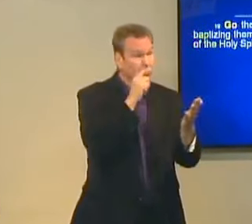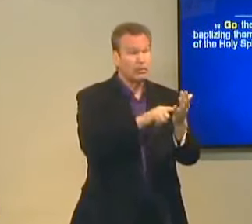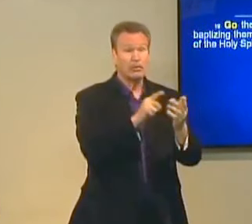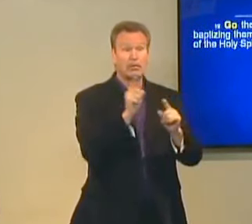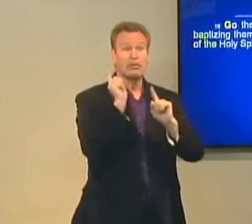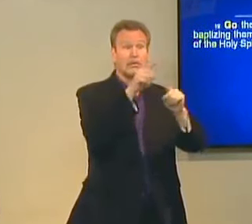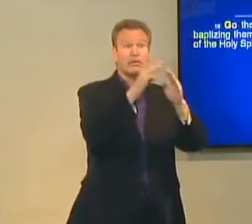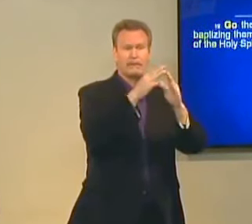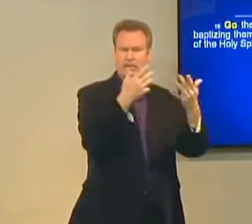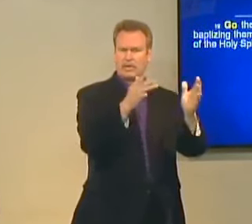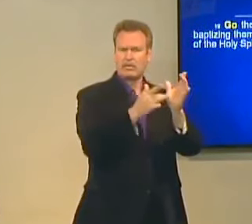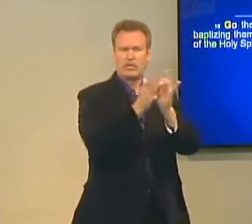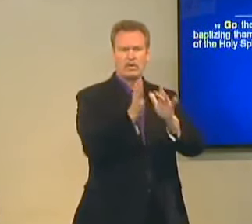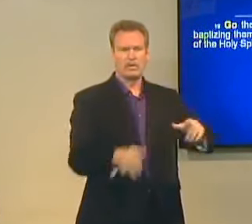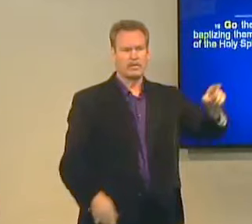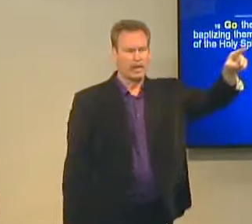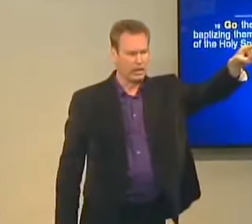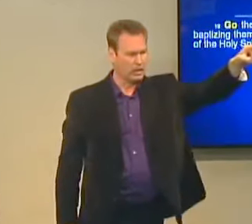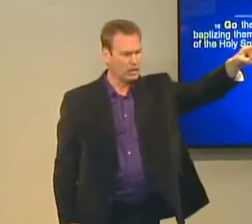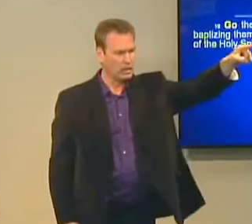it's all described in the book of Acts